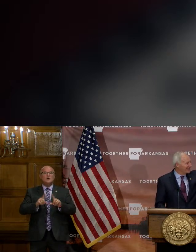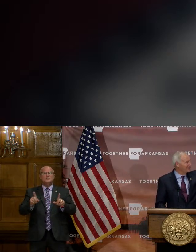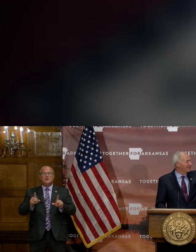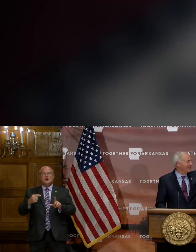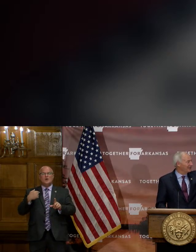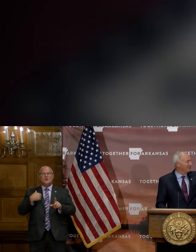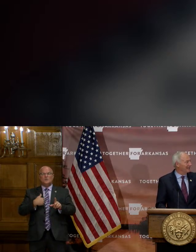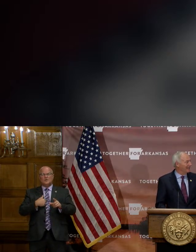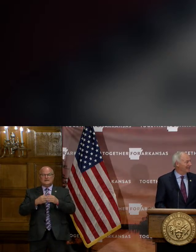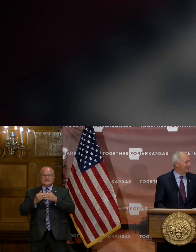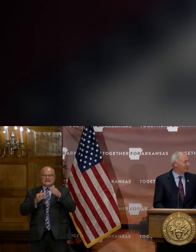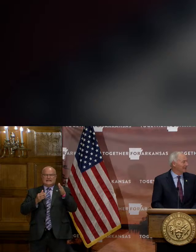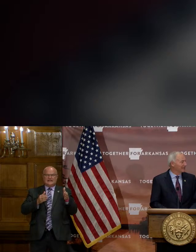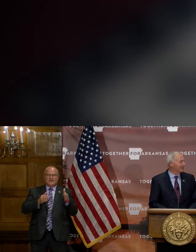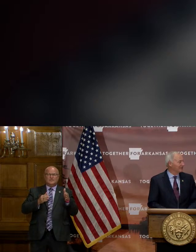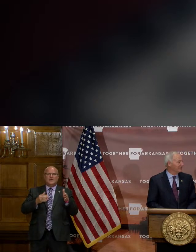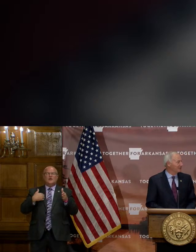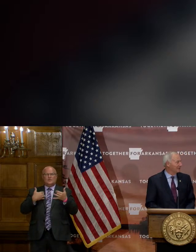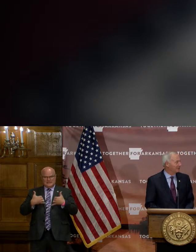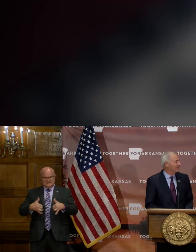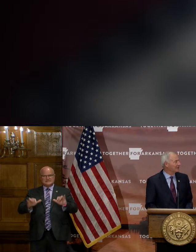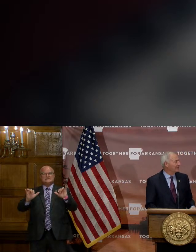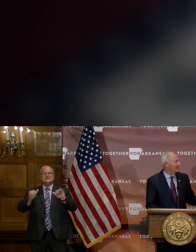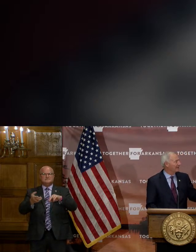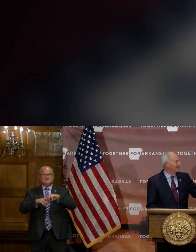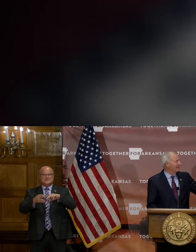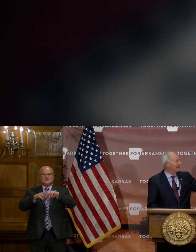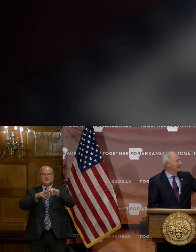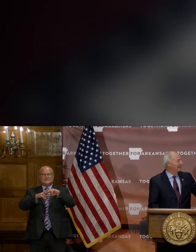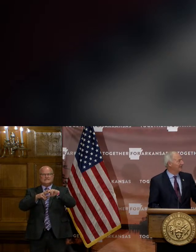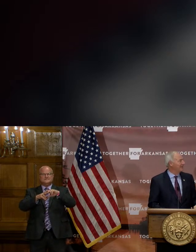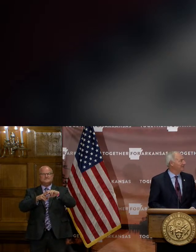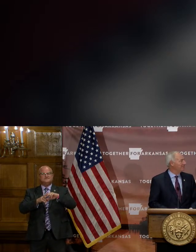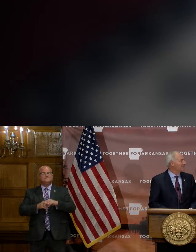are next to them, and we continue to increase that.